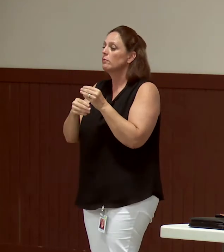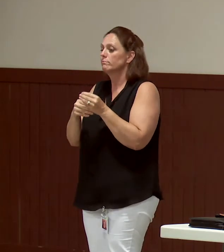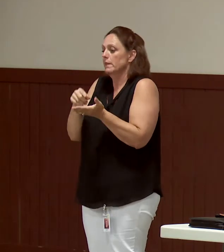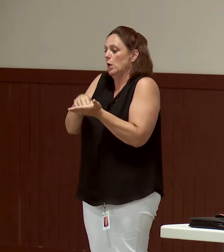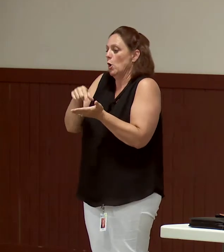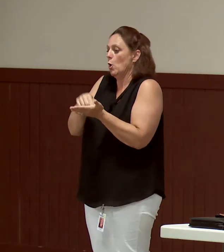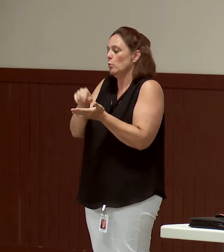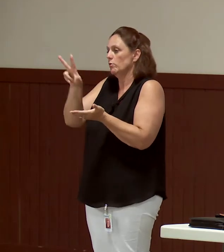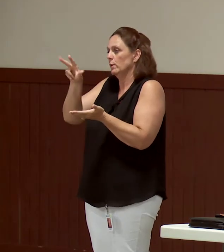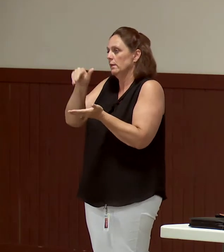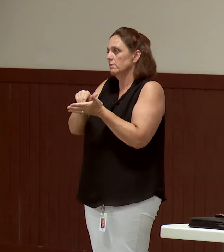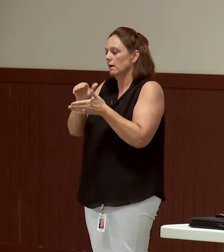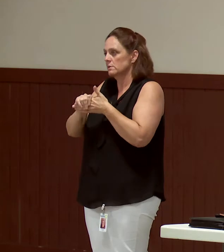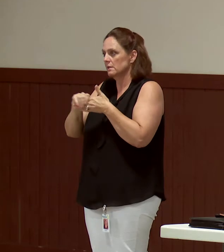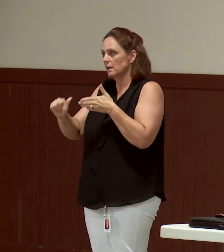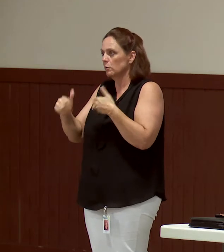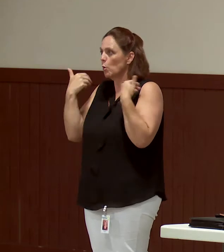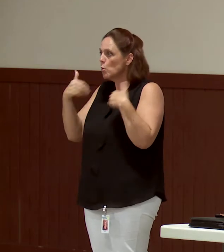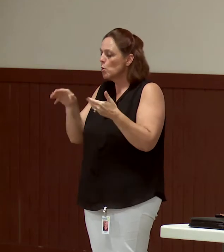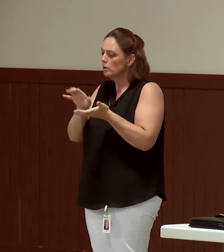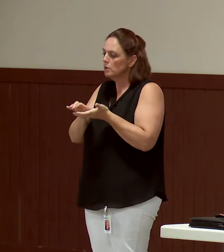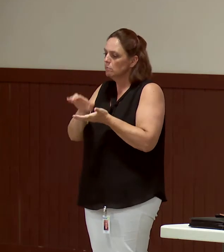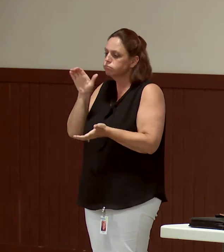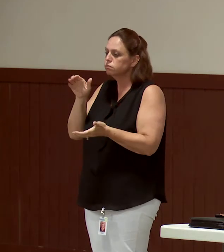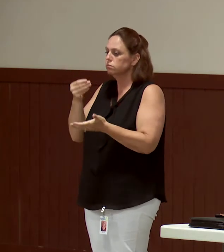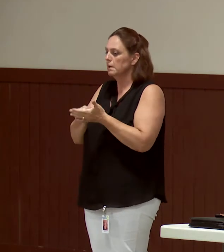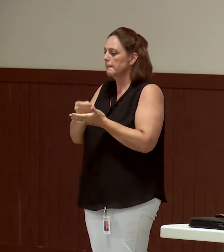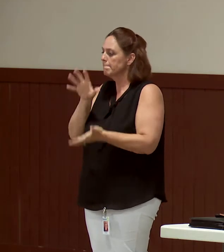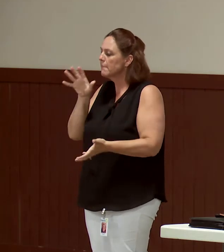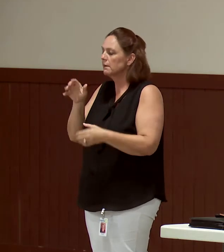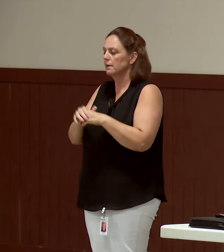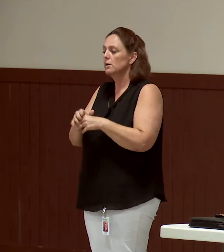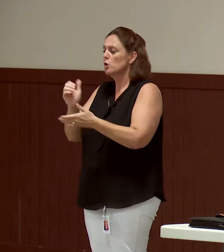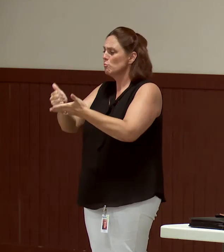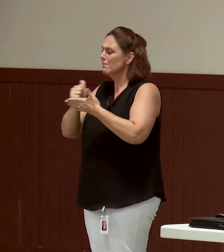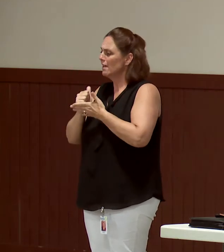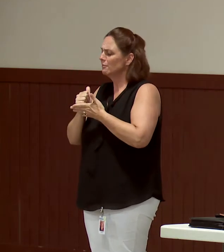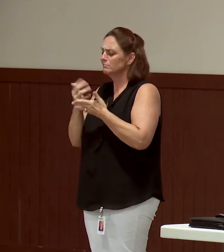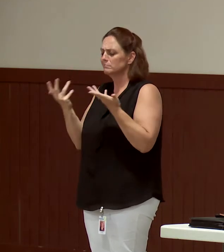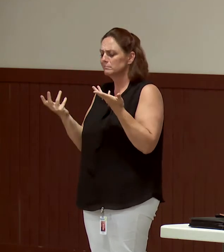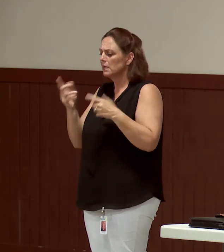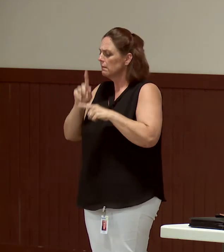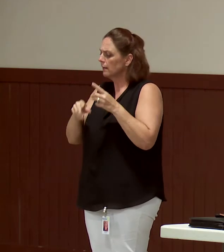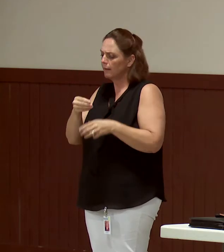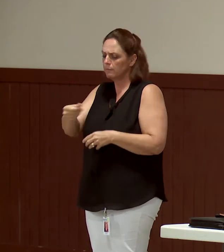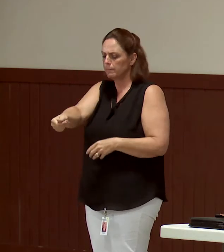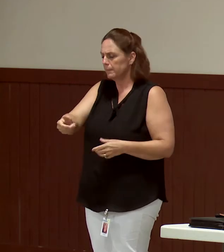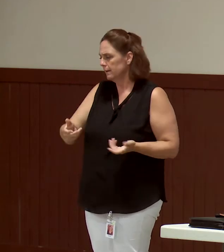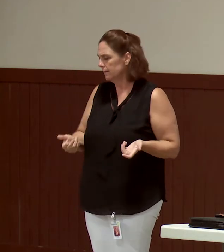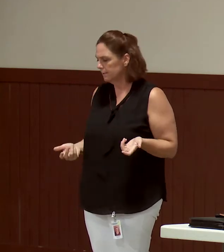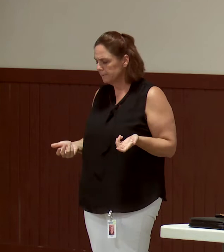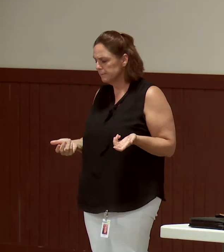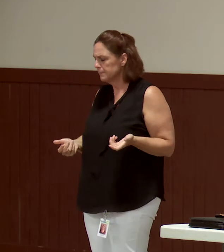which, as you can imagine, is a very significant gap to fill without some kind of assistance to help get caught up.